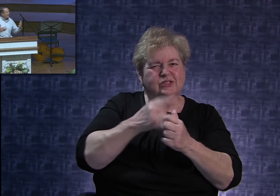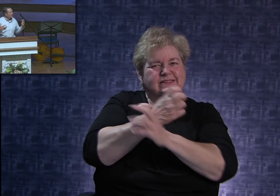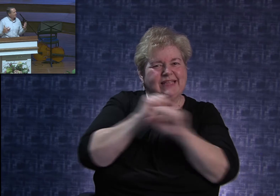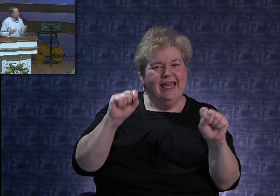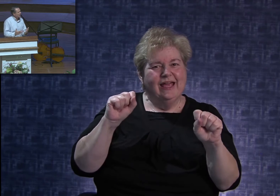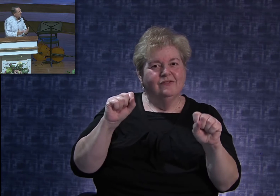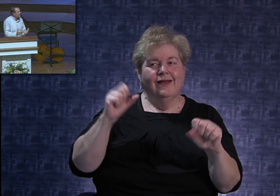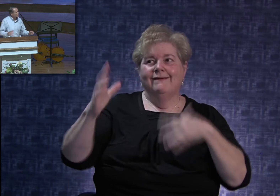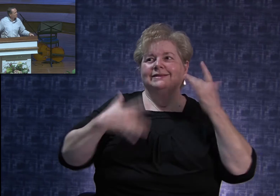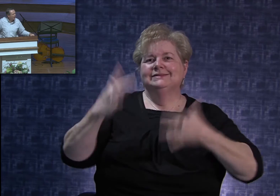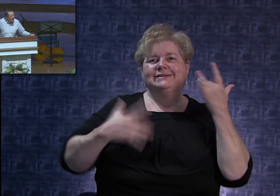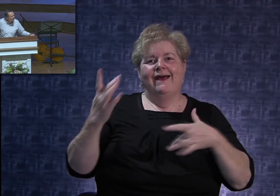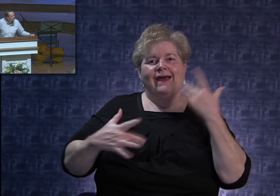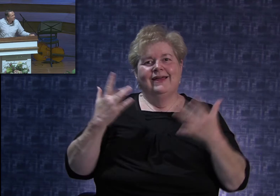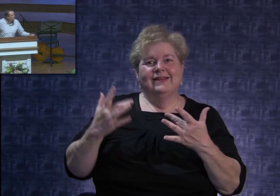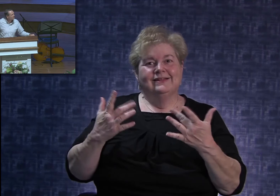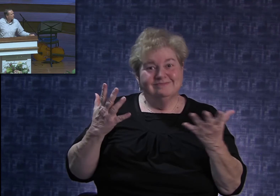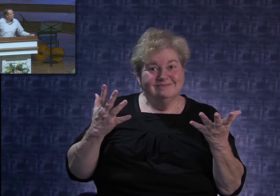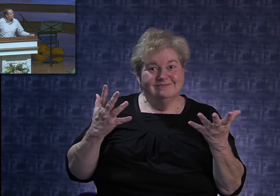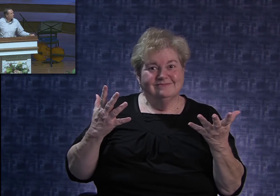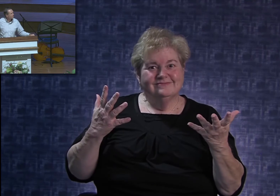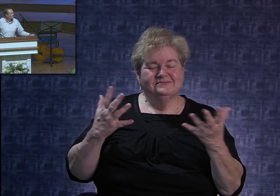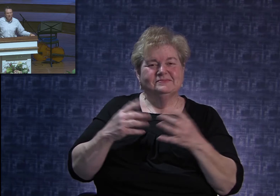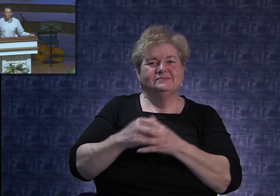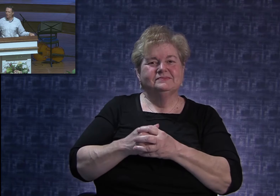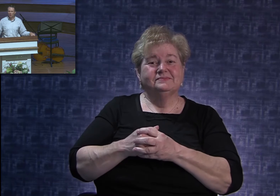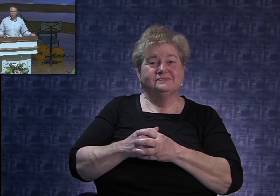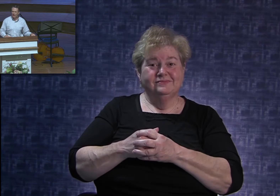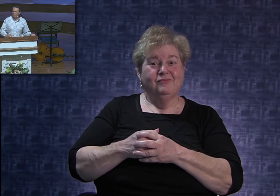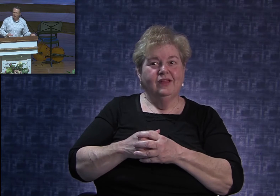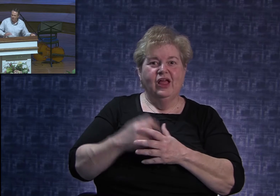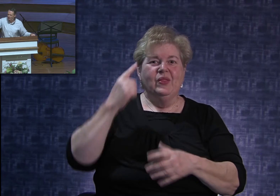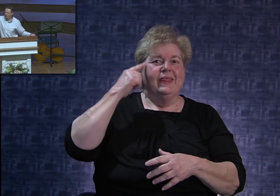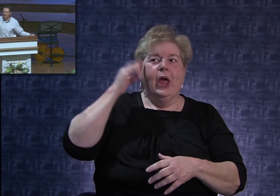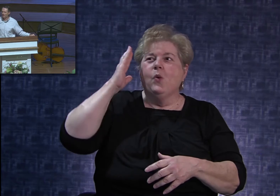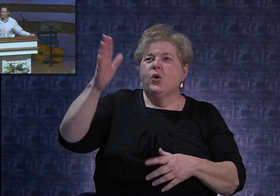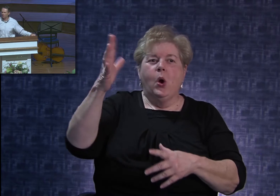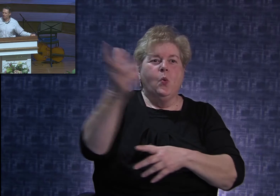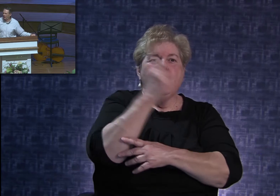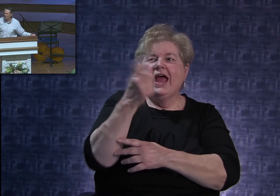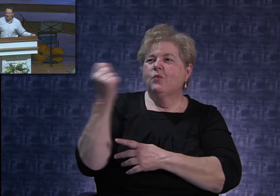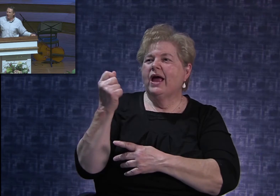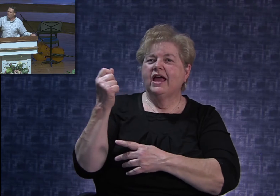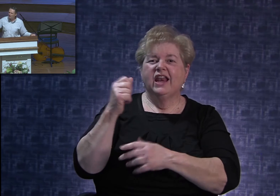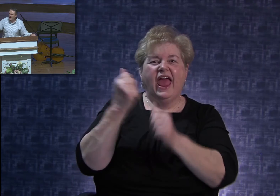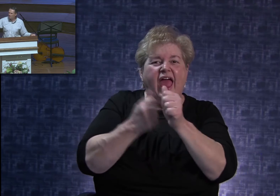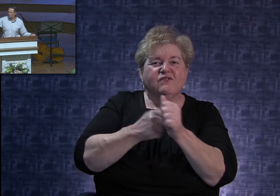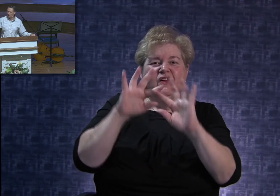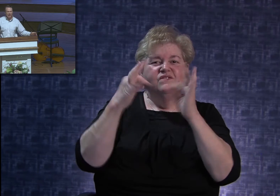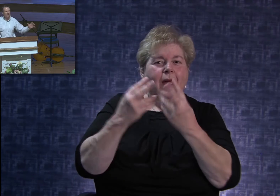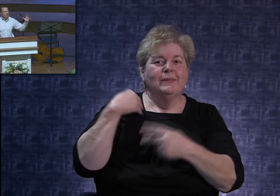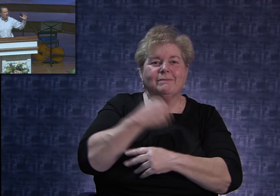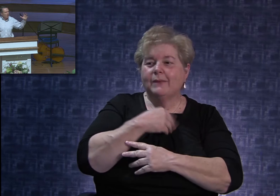Christ and the excitement that you had? Man, you were going to win every family member to Christ, and your